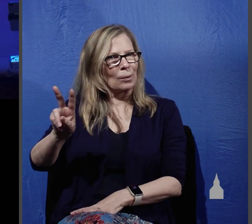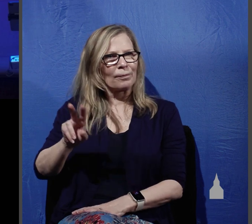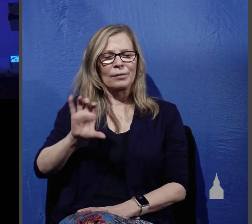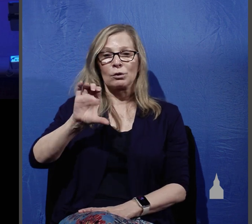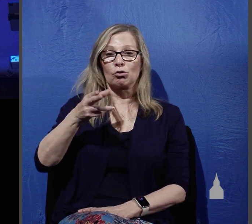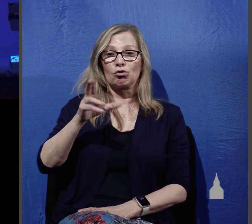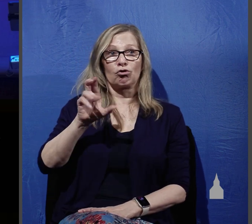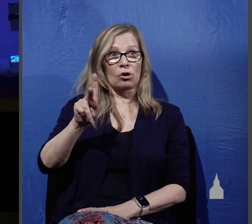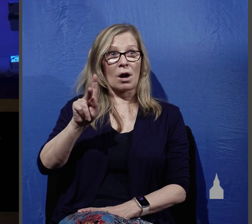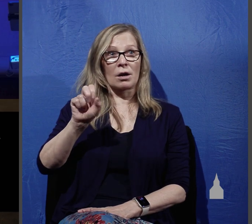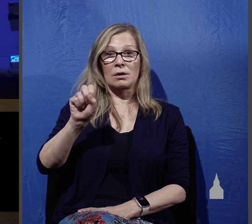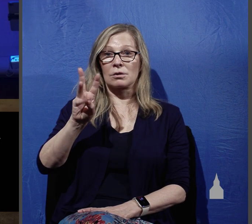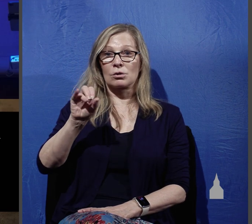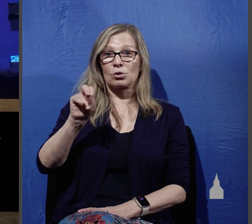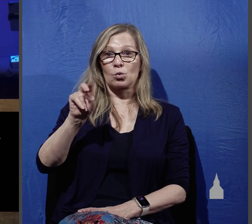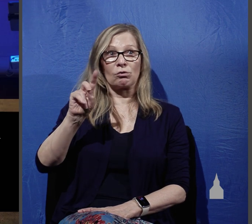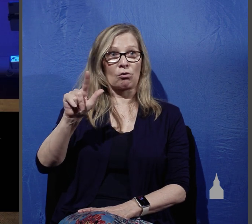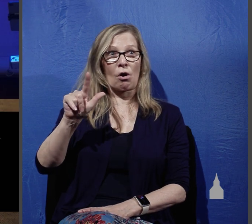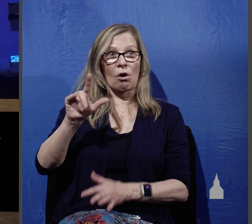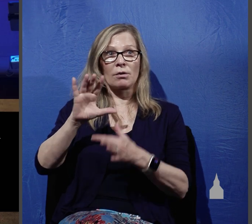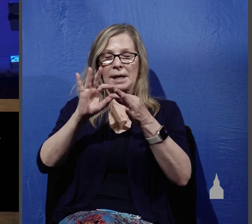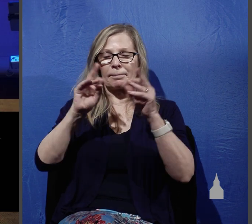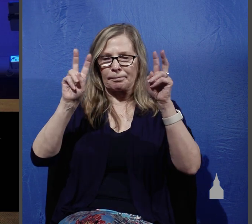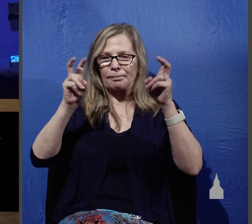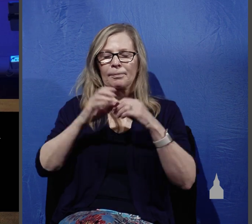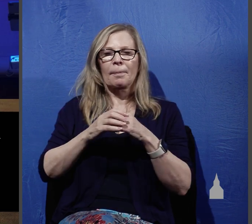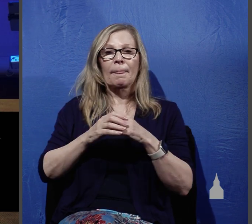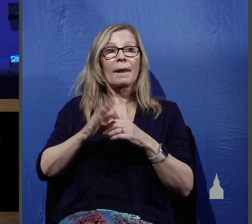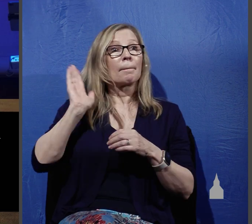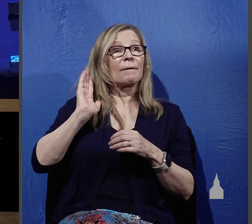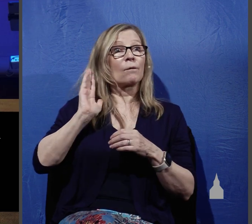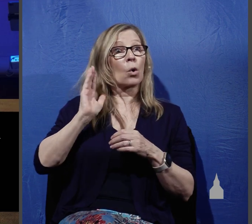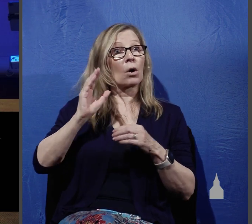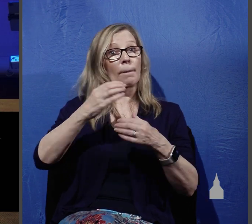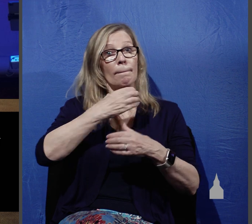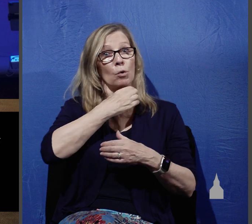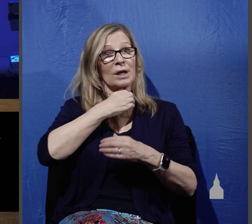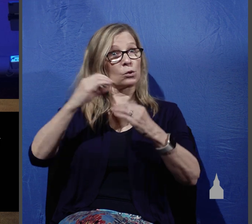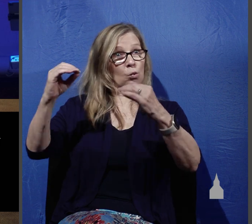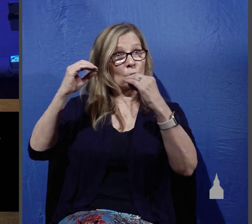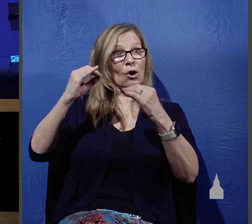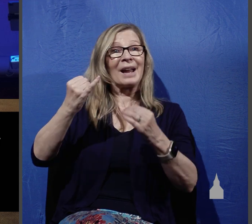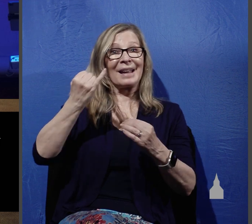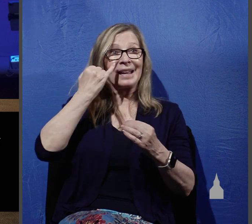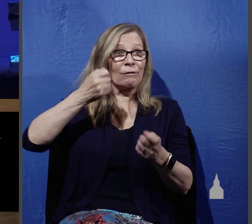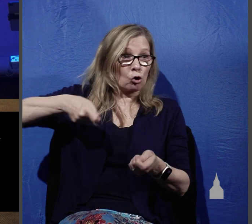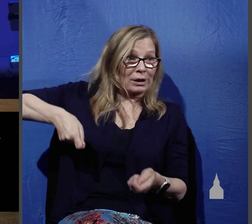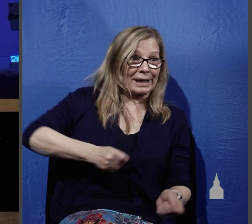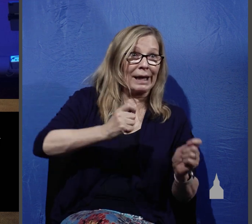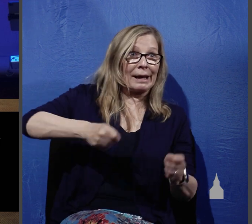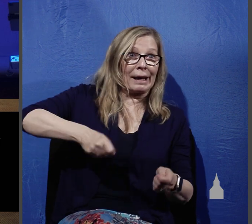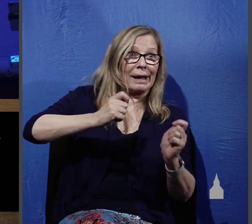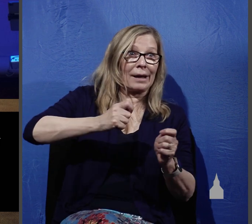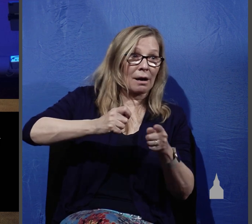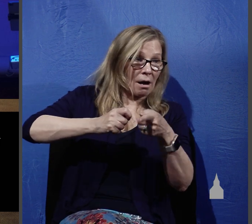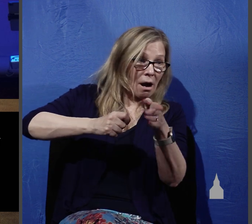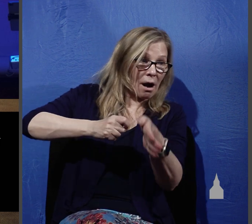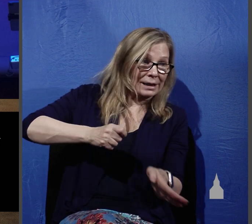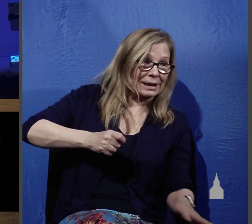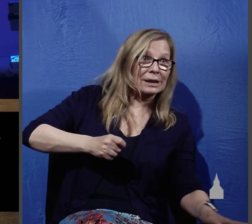he said, we were taught in the marines that when you dig a foxhole before a battle, always dig it big enough for two men. Two men fighting in the